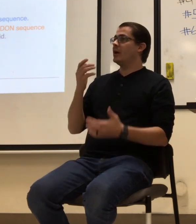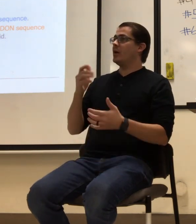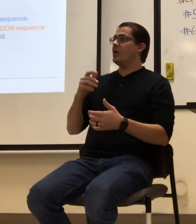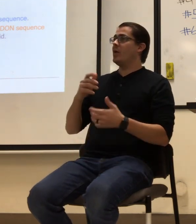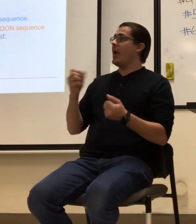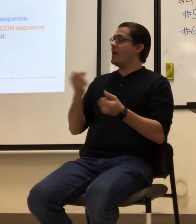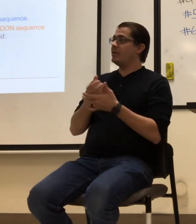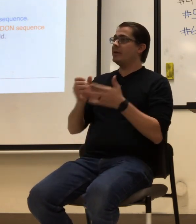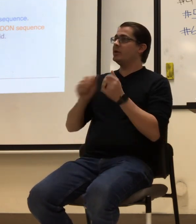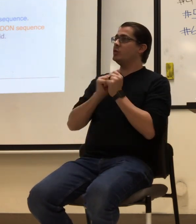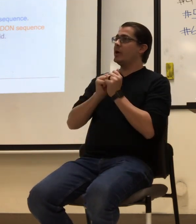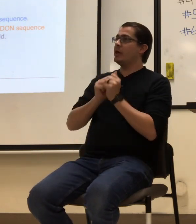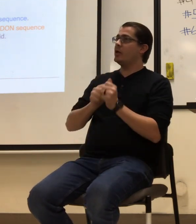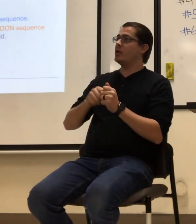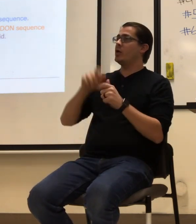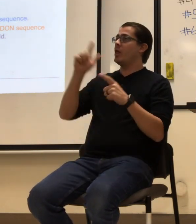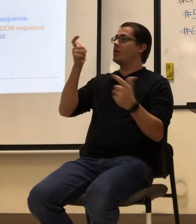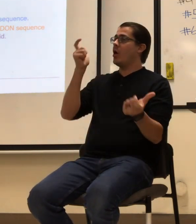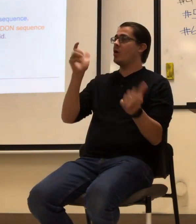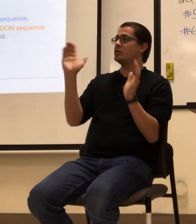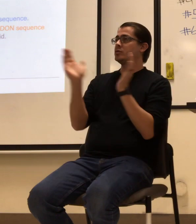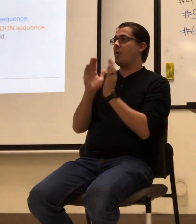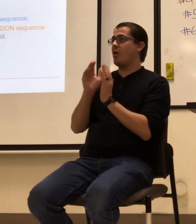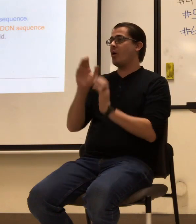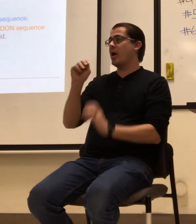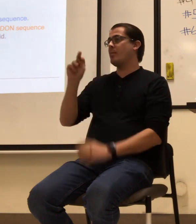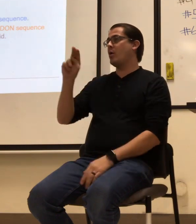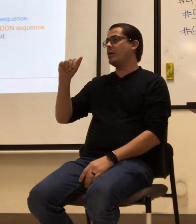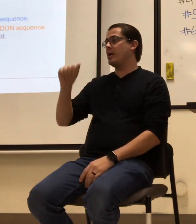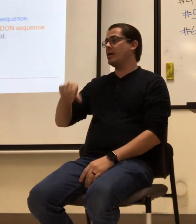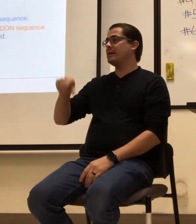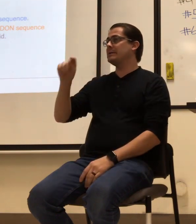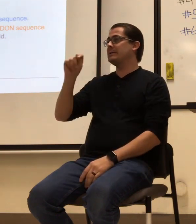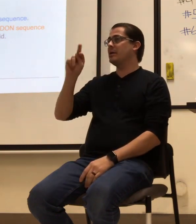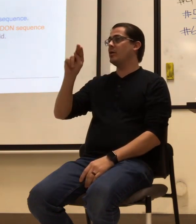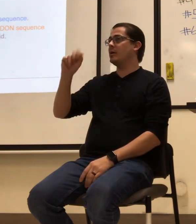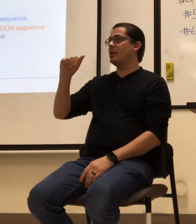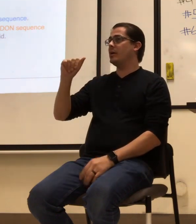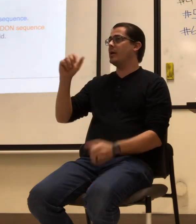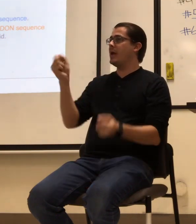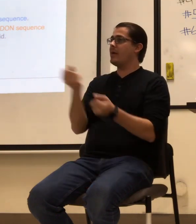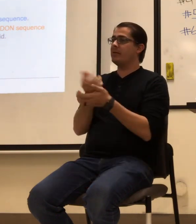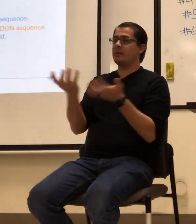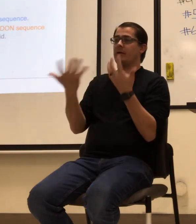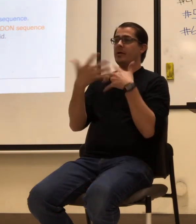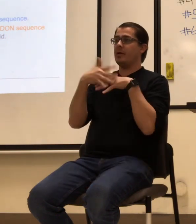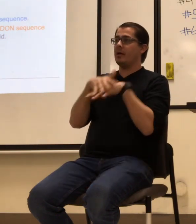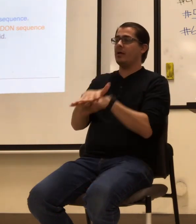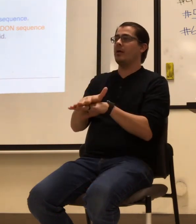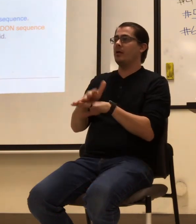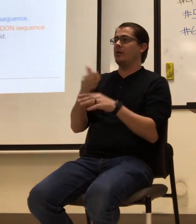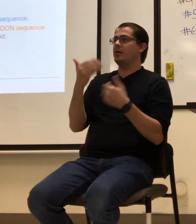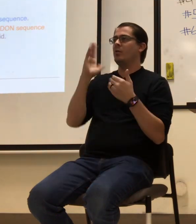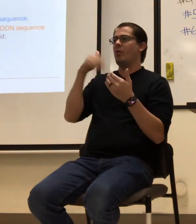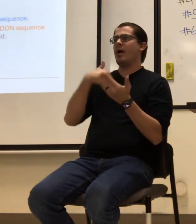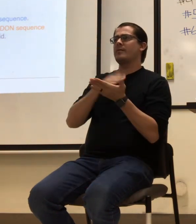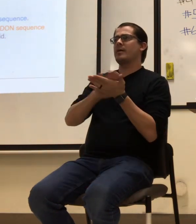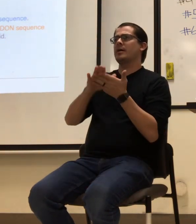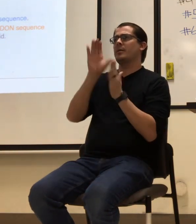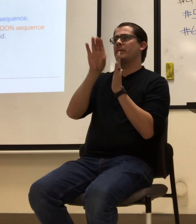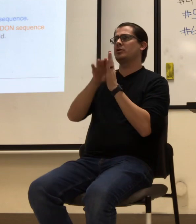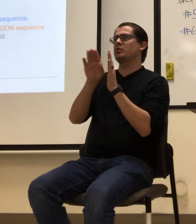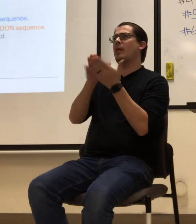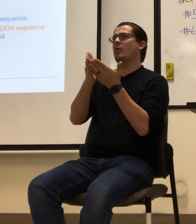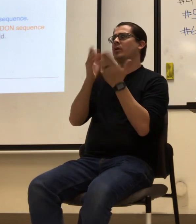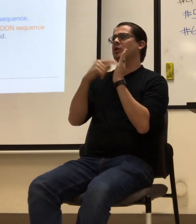The rRNA, large and small subunits, the mRNA and the tRNA, they all come together. And you have nice pictures in your book that show you this.